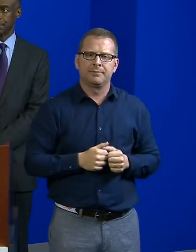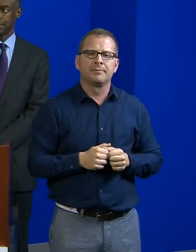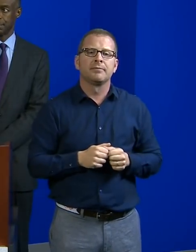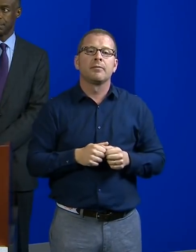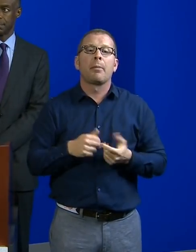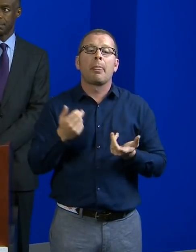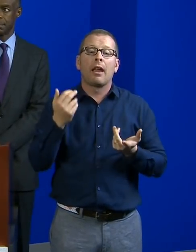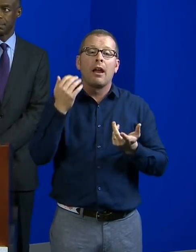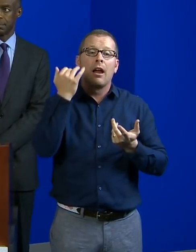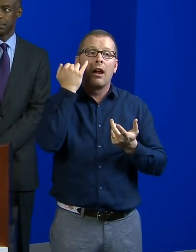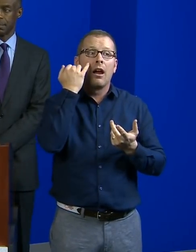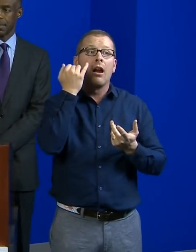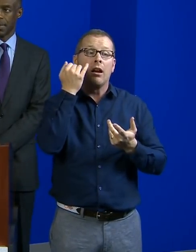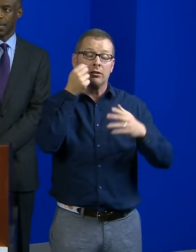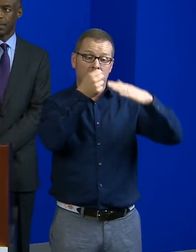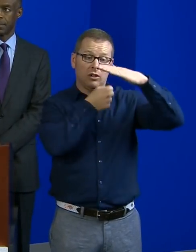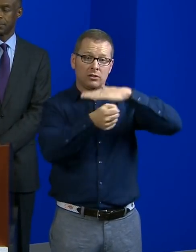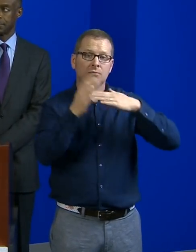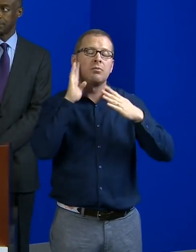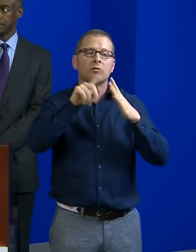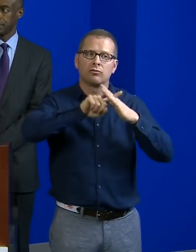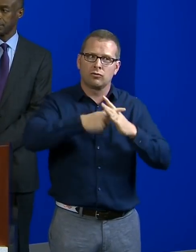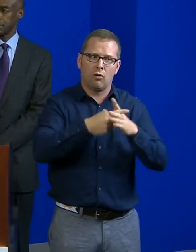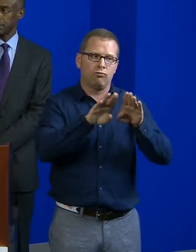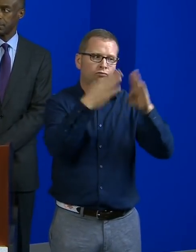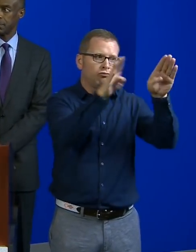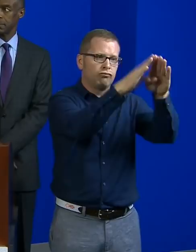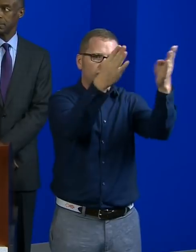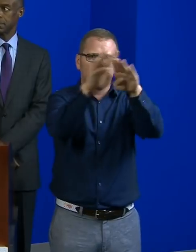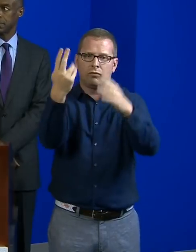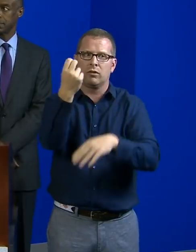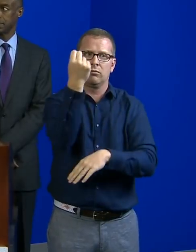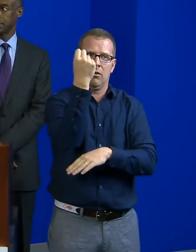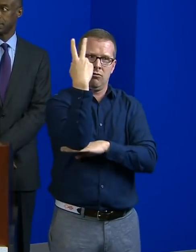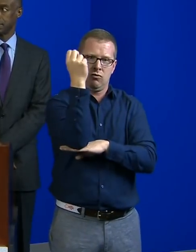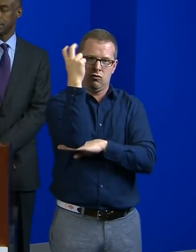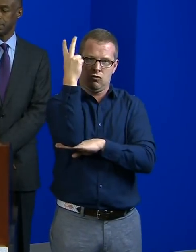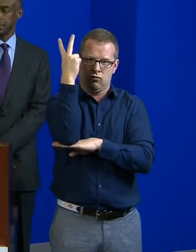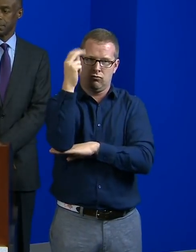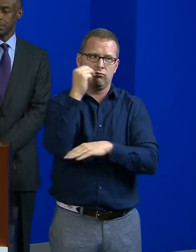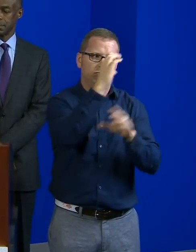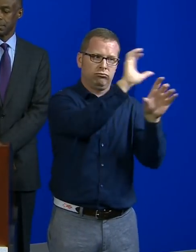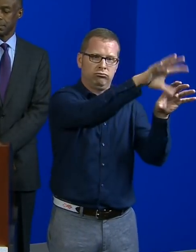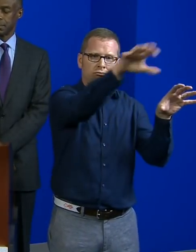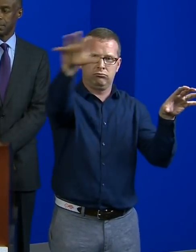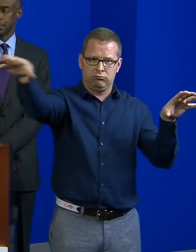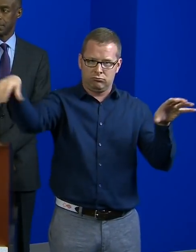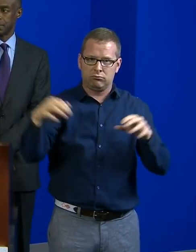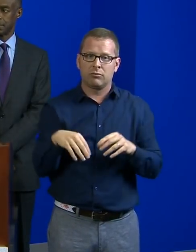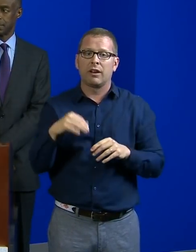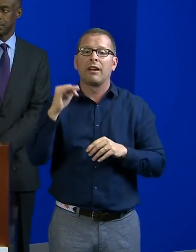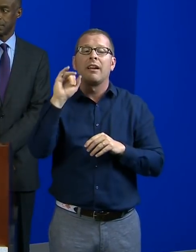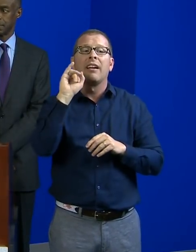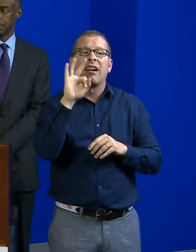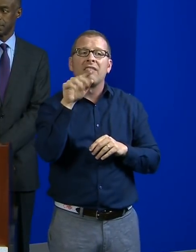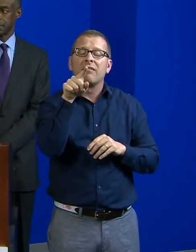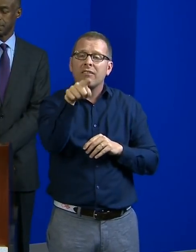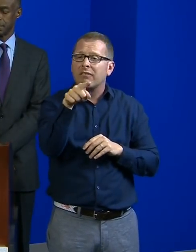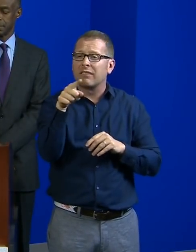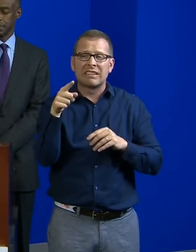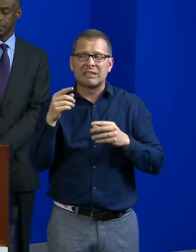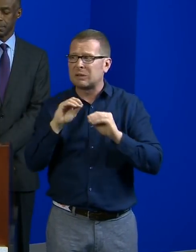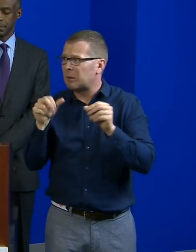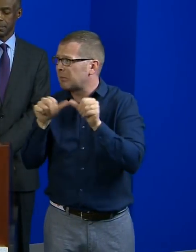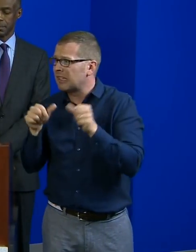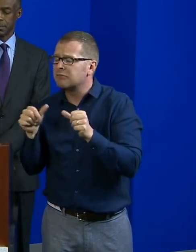evacuation areas. If you are staying at a shelter, please bring anything that you will need to be comfortable, including